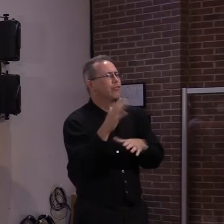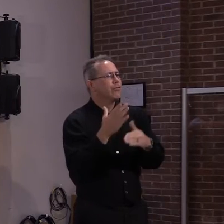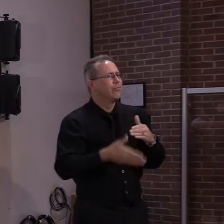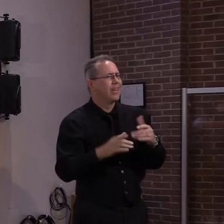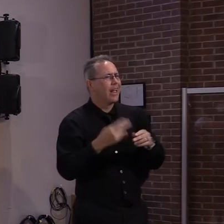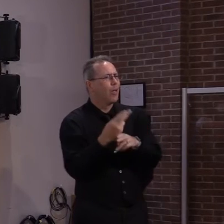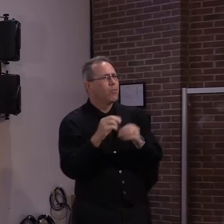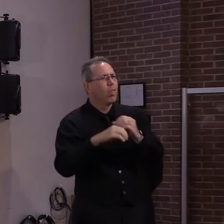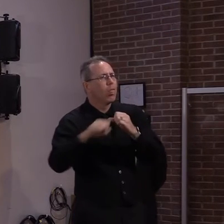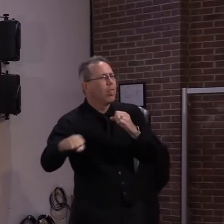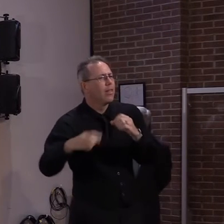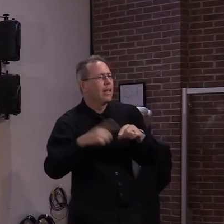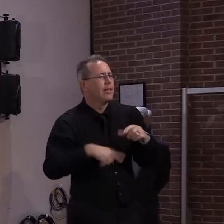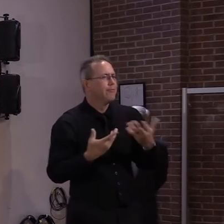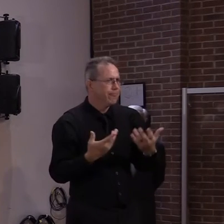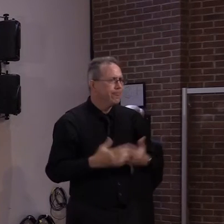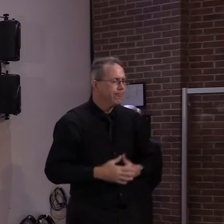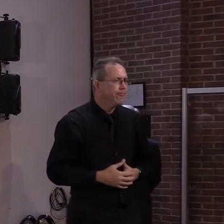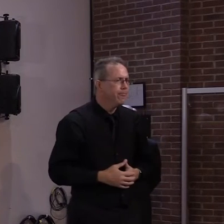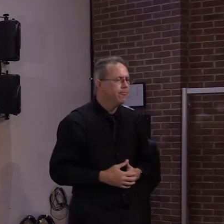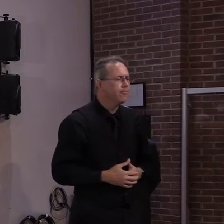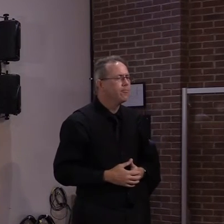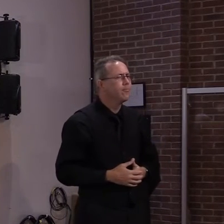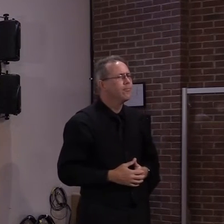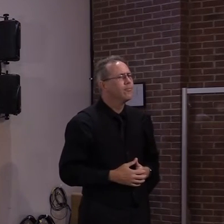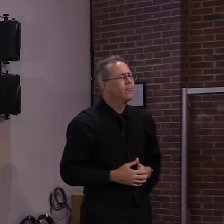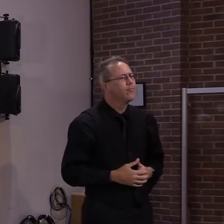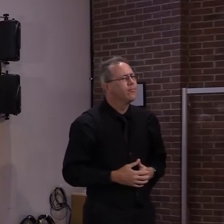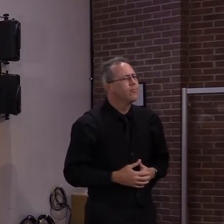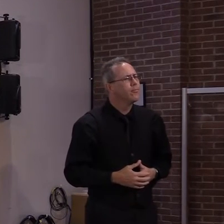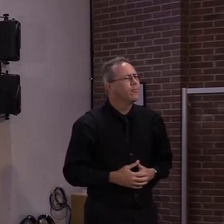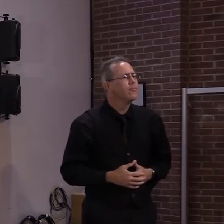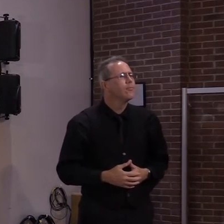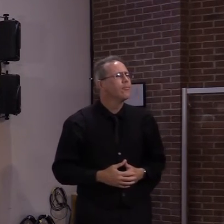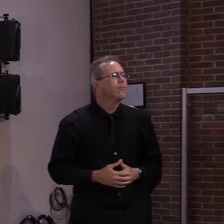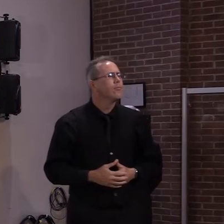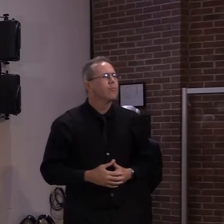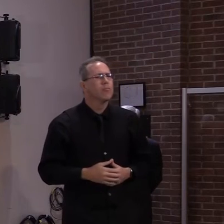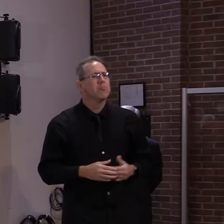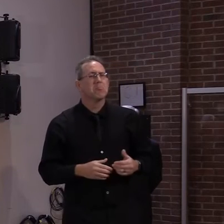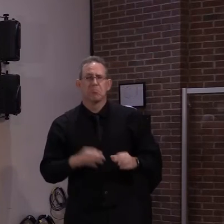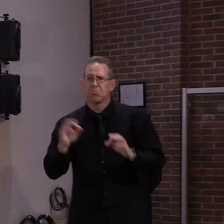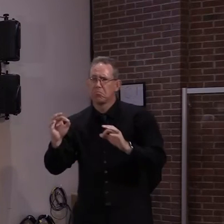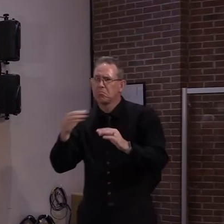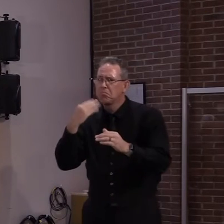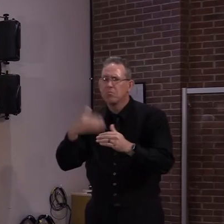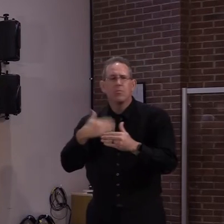All right, great. Thank you very much. Tom, Compass, Vermont.